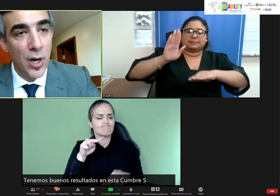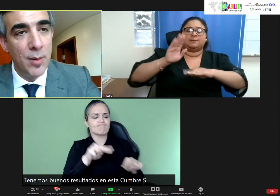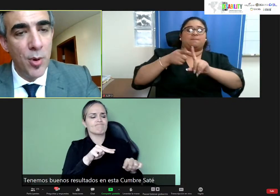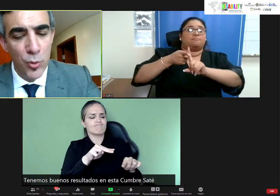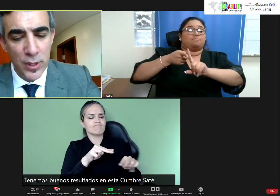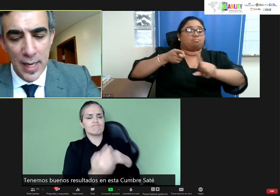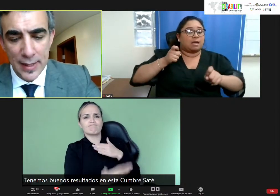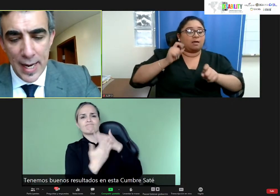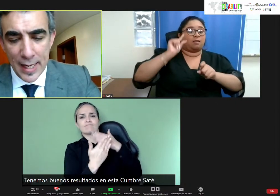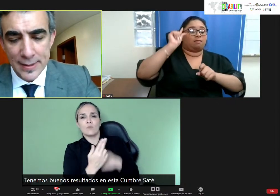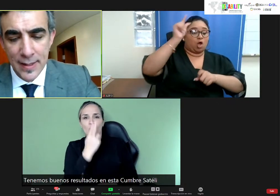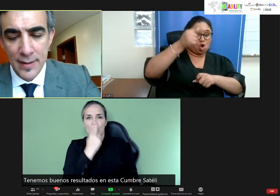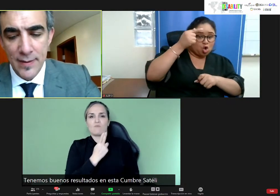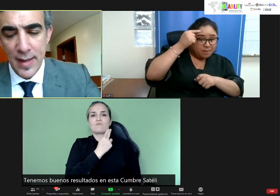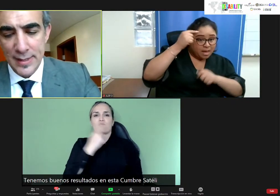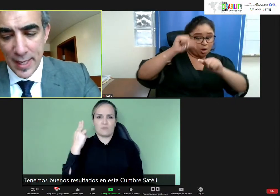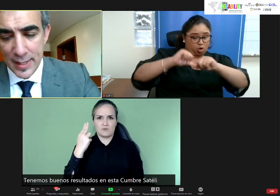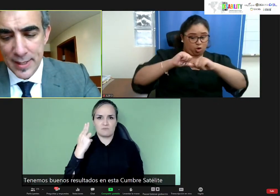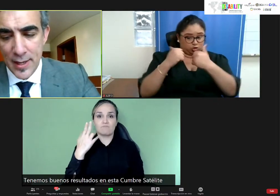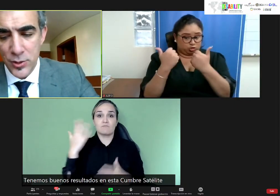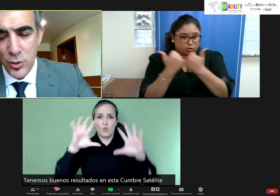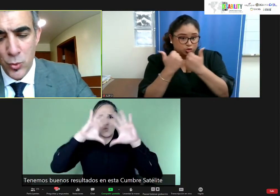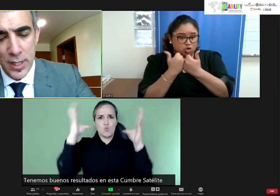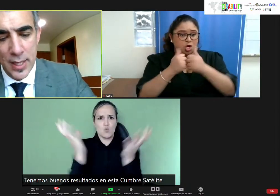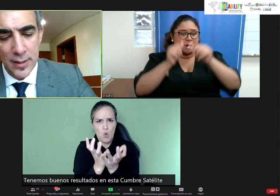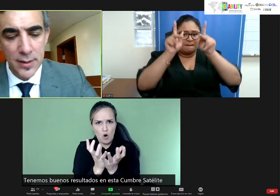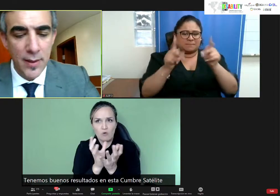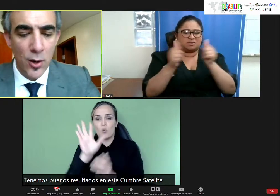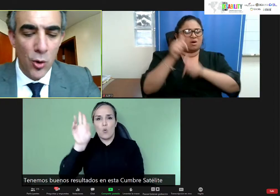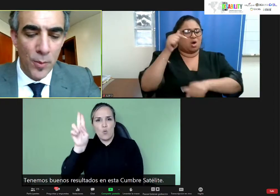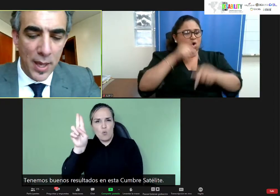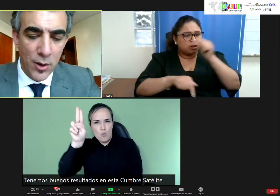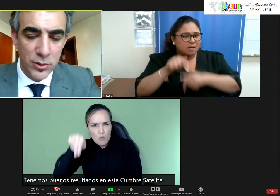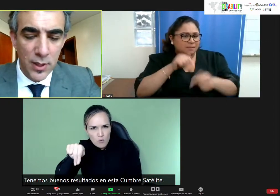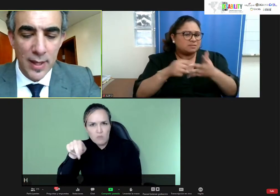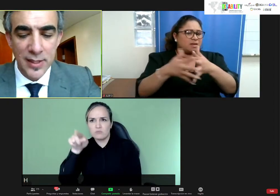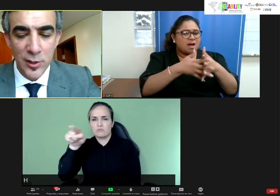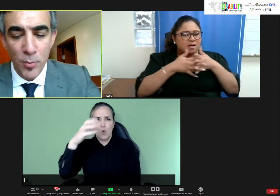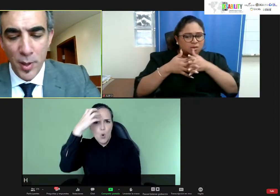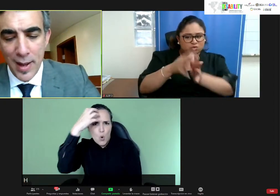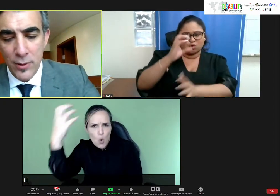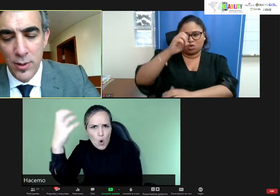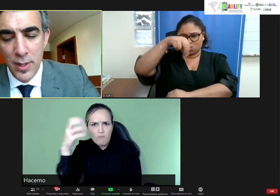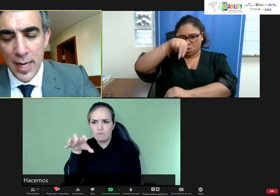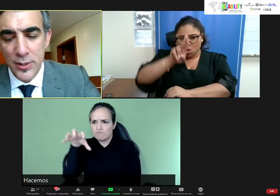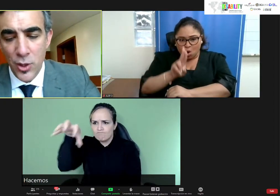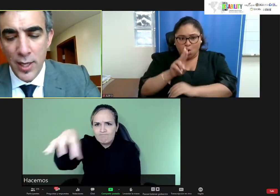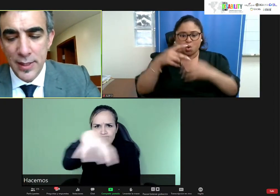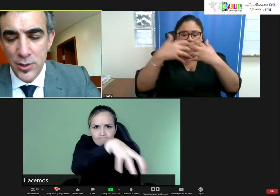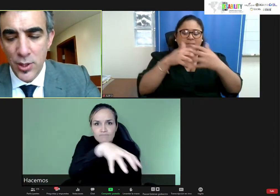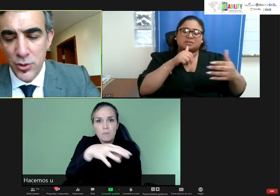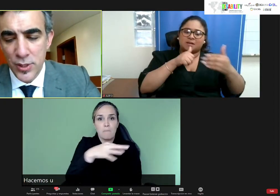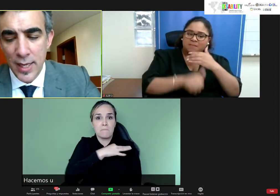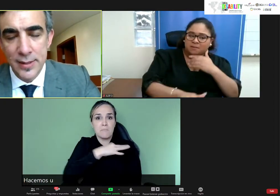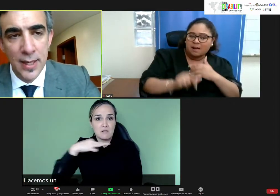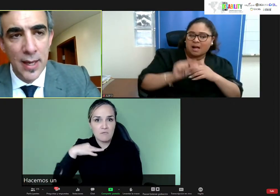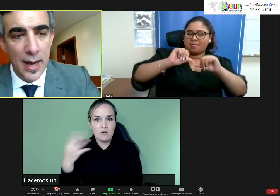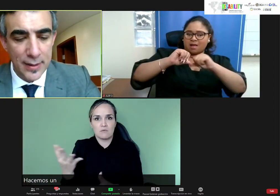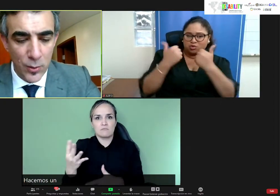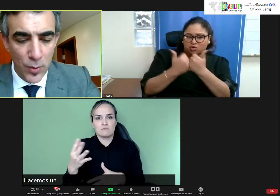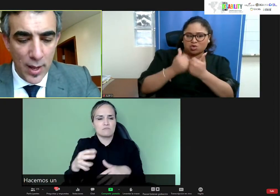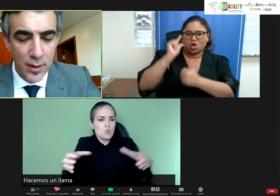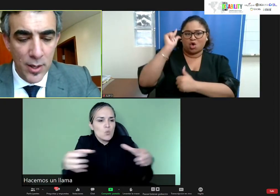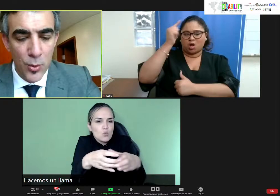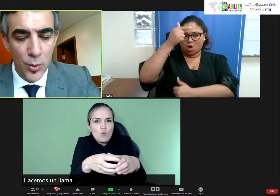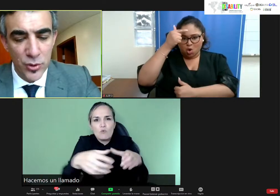everyone from the regional local organisms from un agencies from the government's private sector